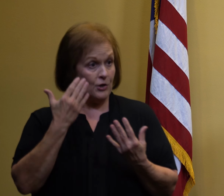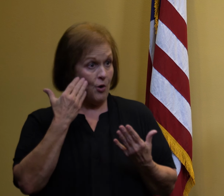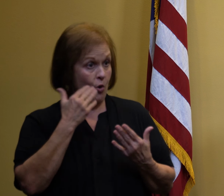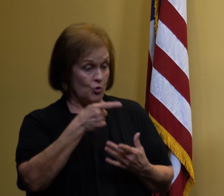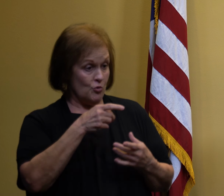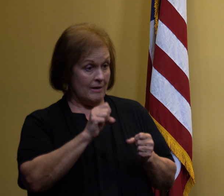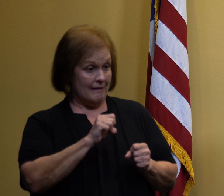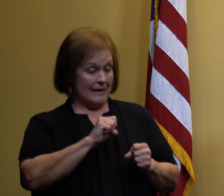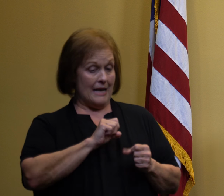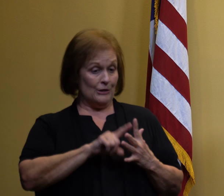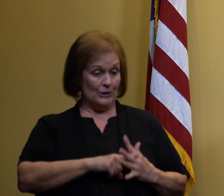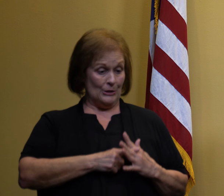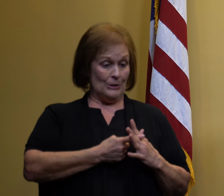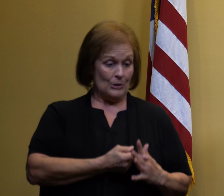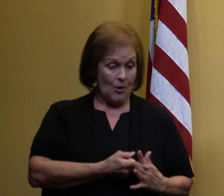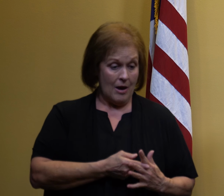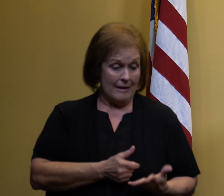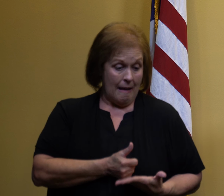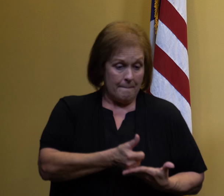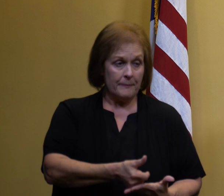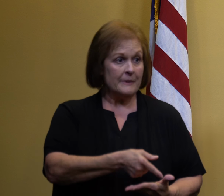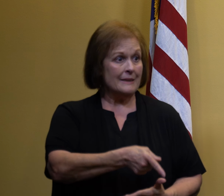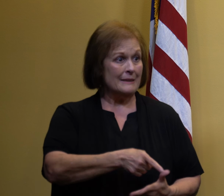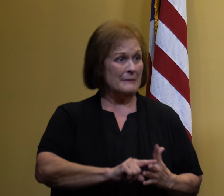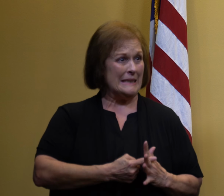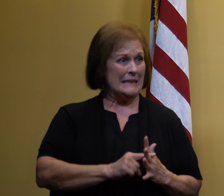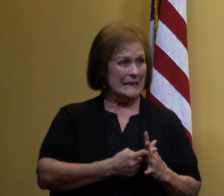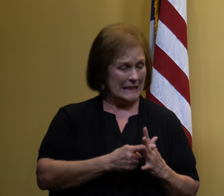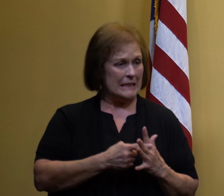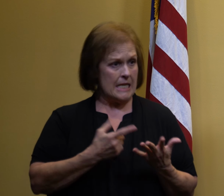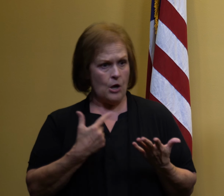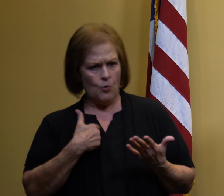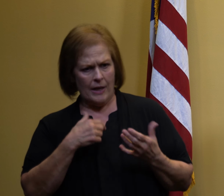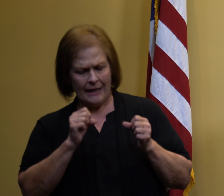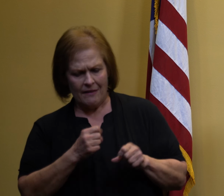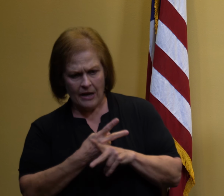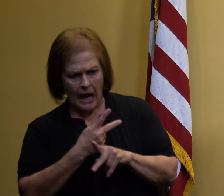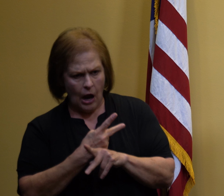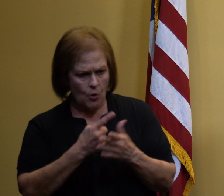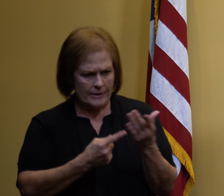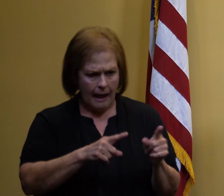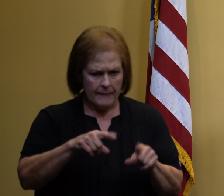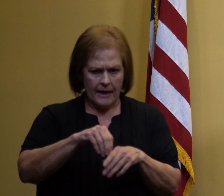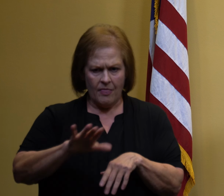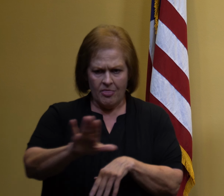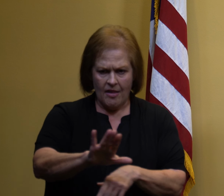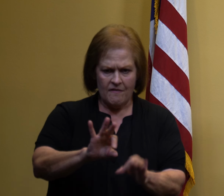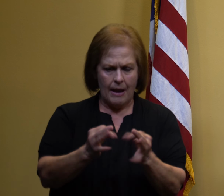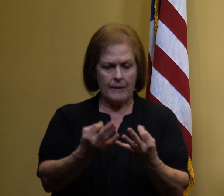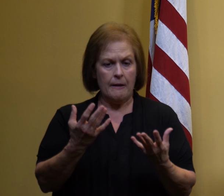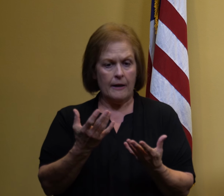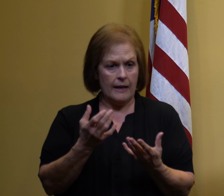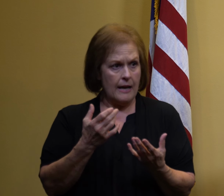door, and if we help that young person, it helps us also be able to get a sense of what's happening in the family unit and also be